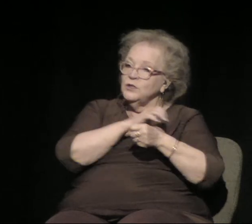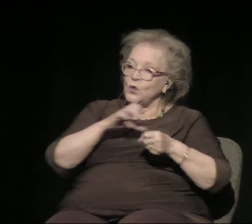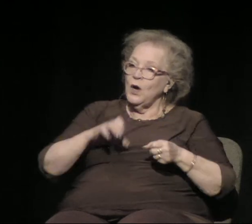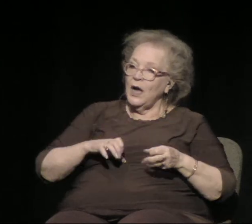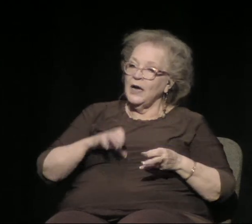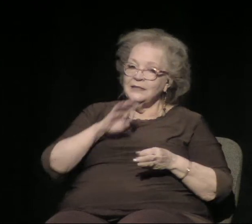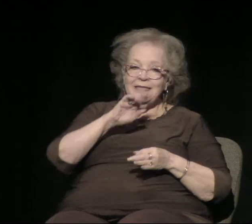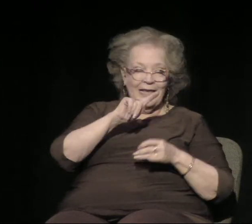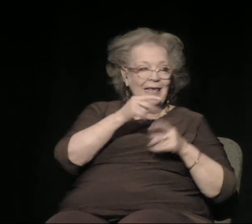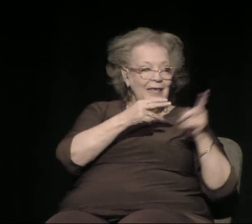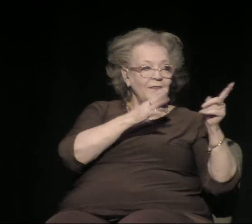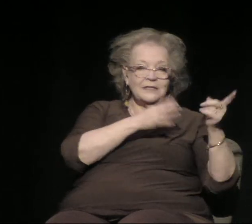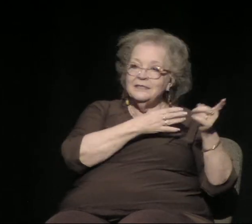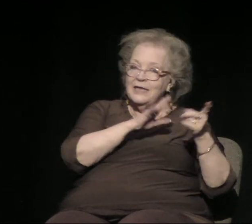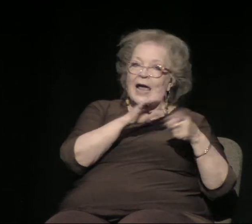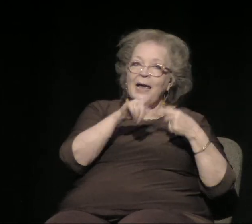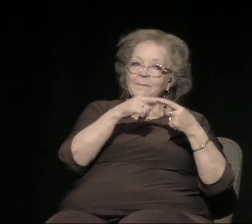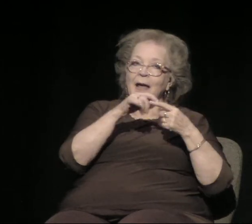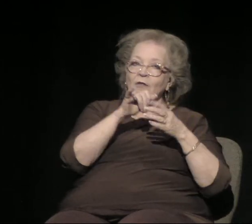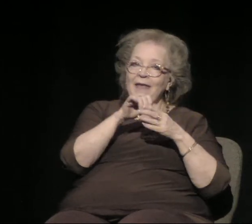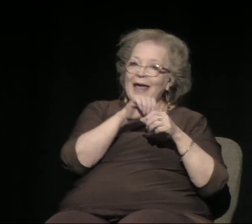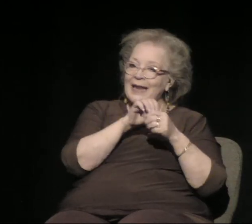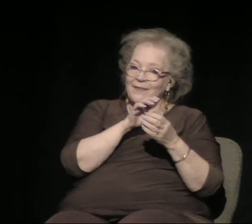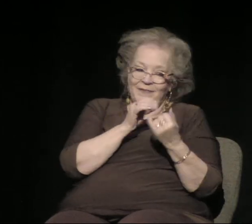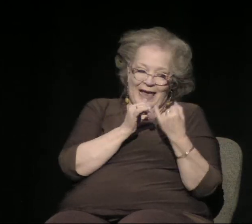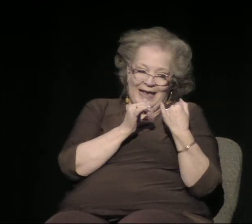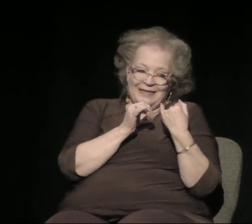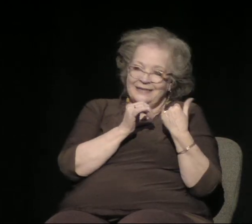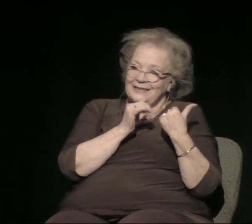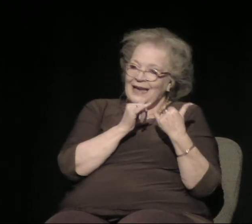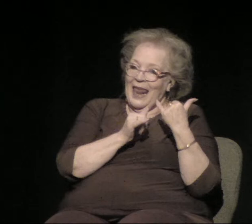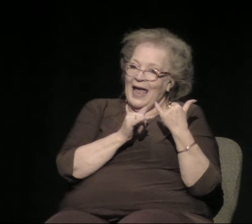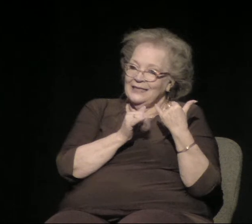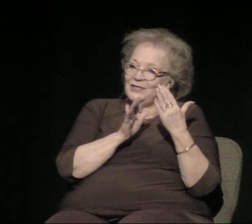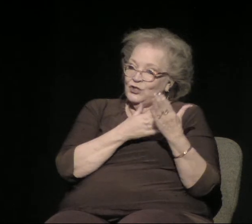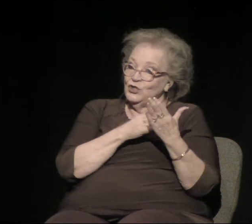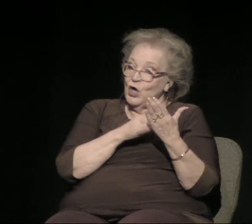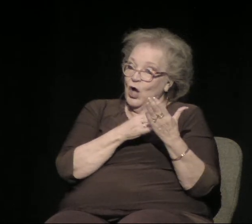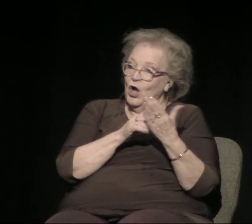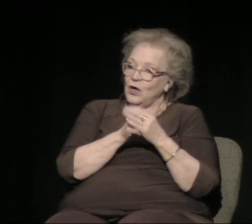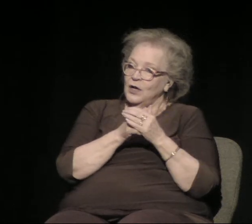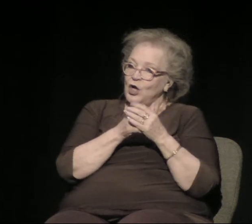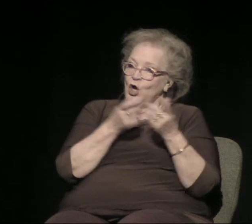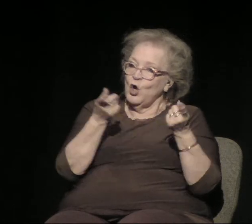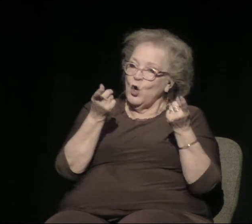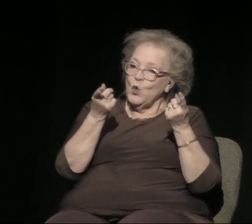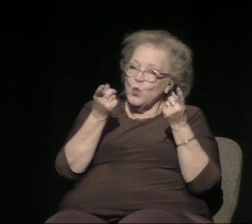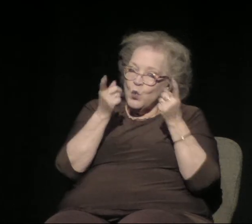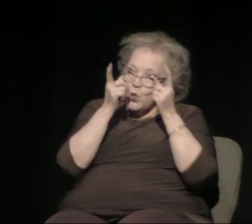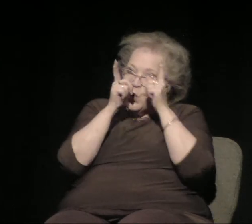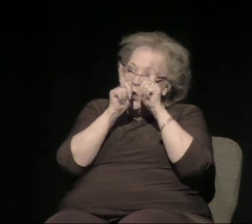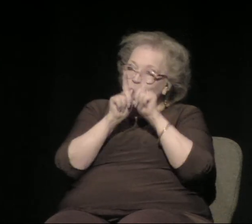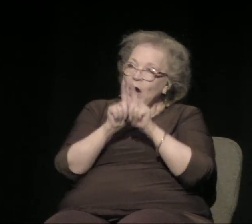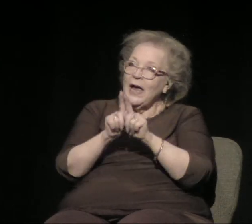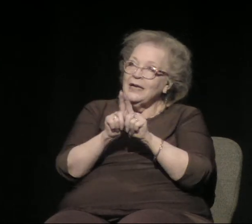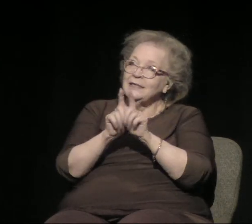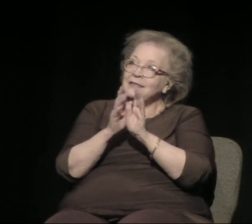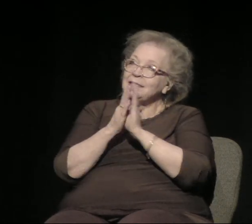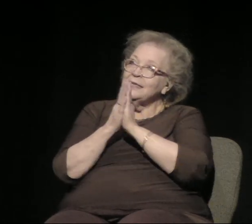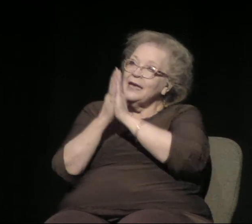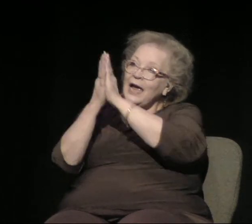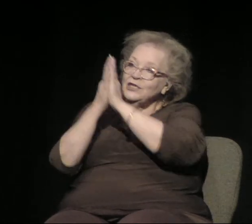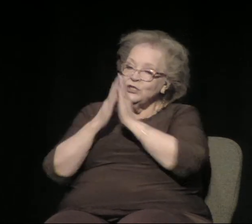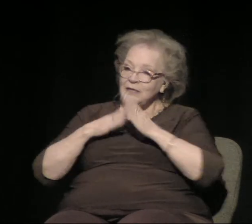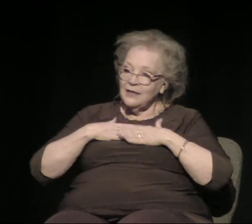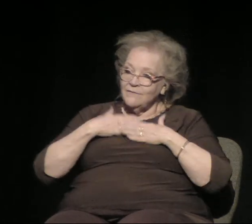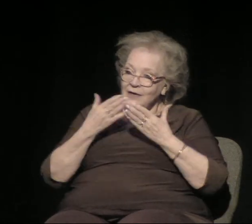sang about it in that last song. But then we practice this relational reconciliation and restoration. So confession